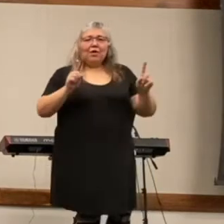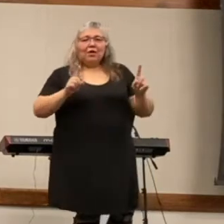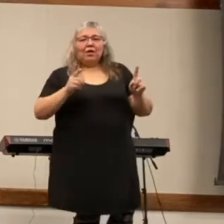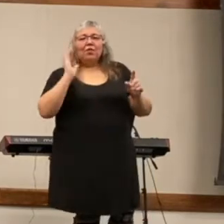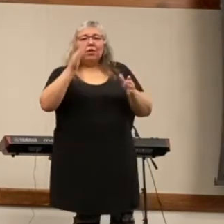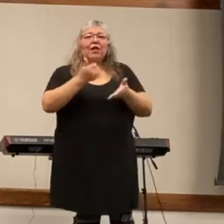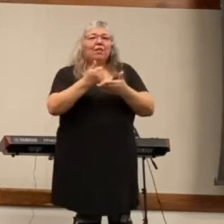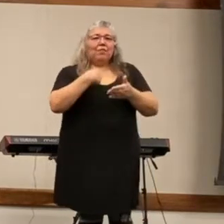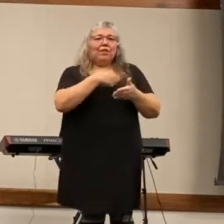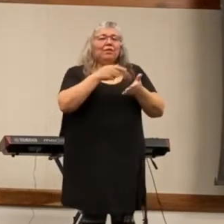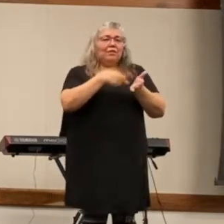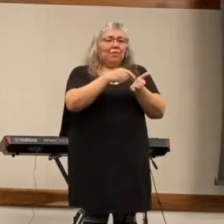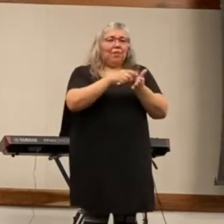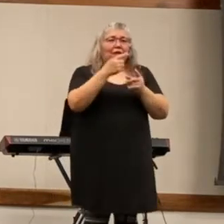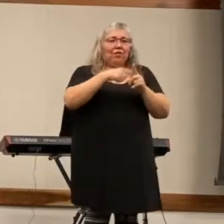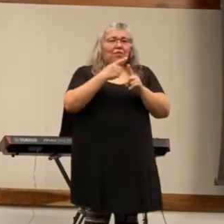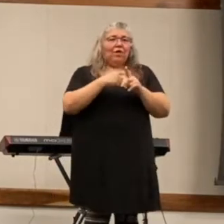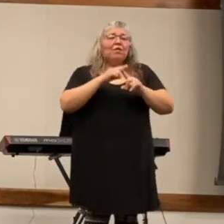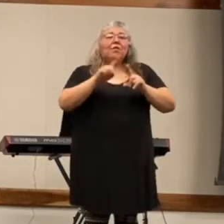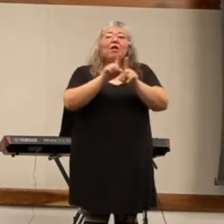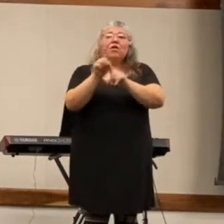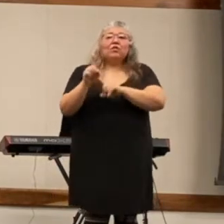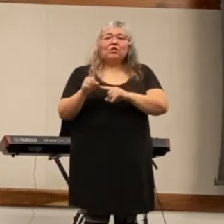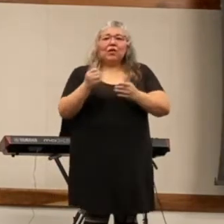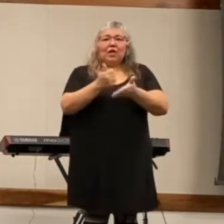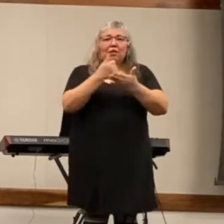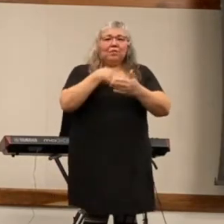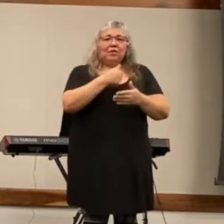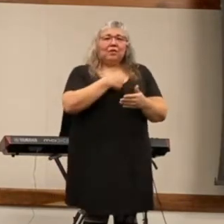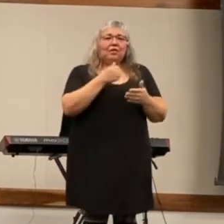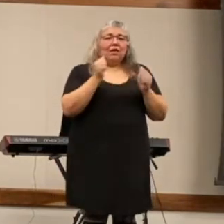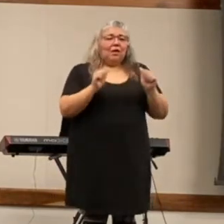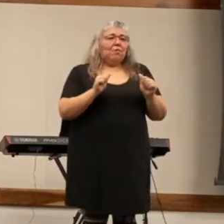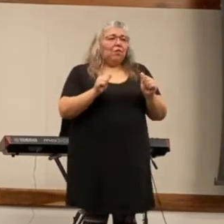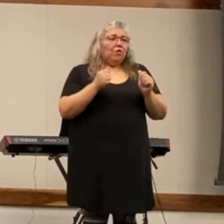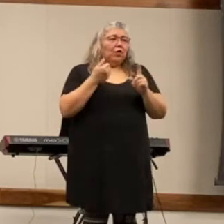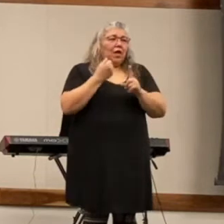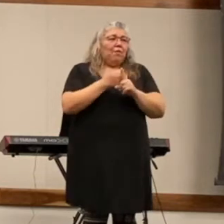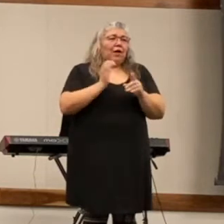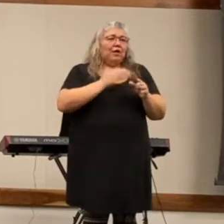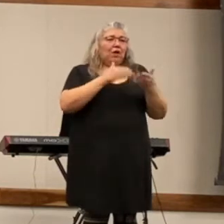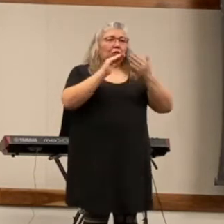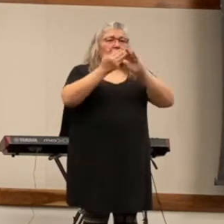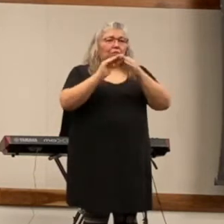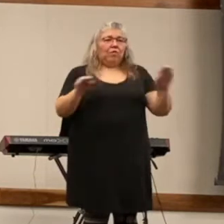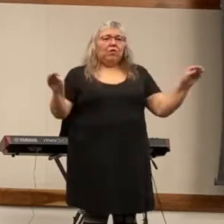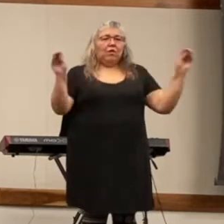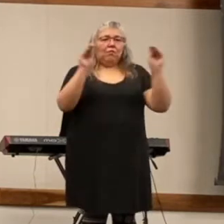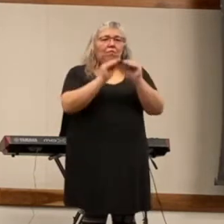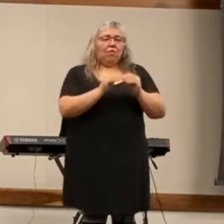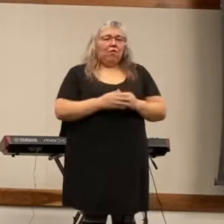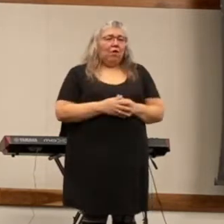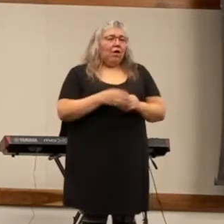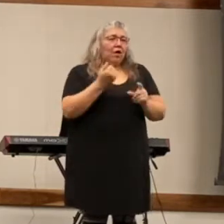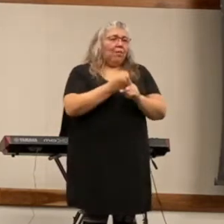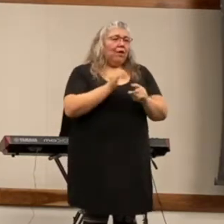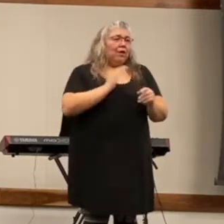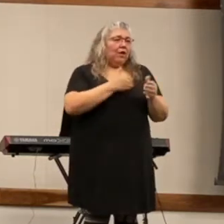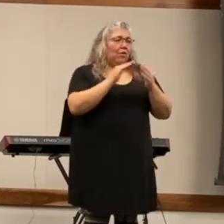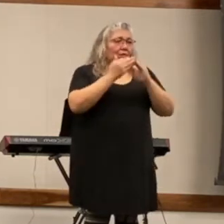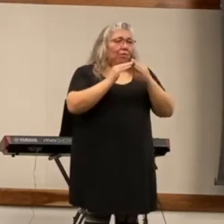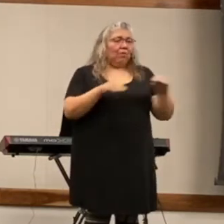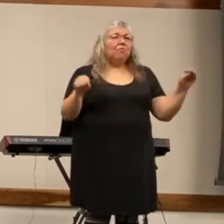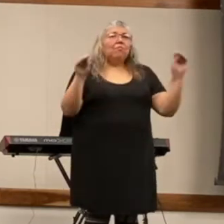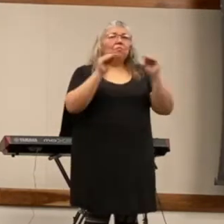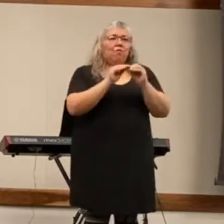rent. But it also helps us be able to impact our community more. Impact our community more.